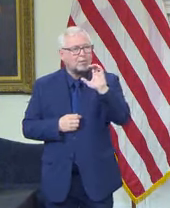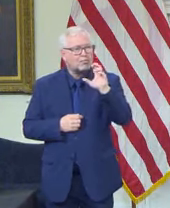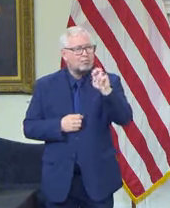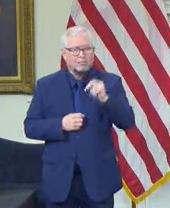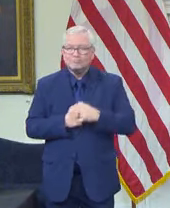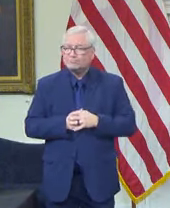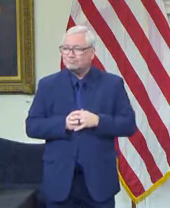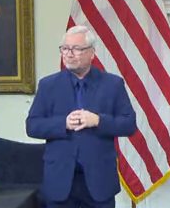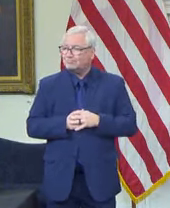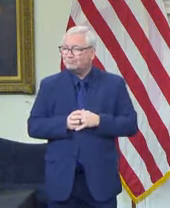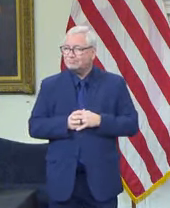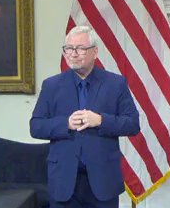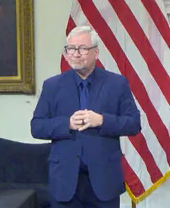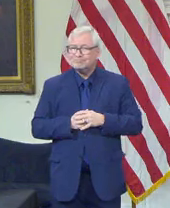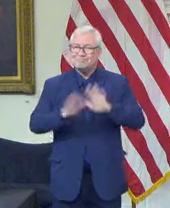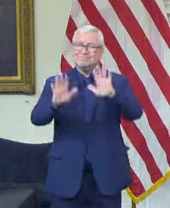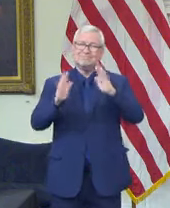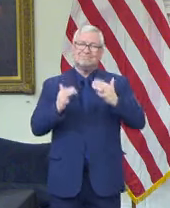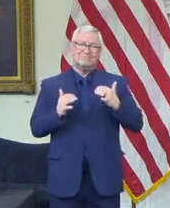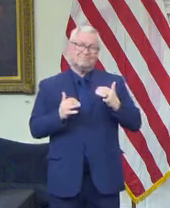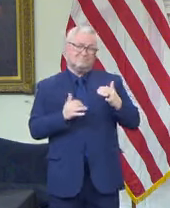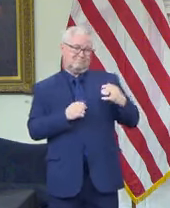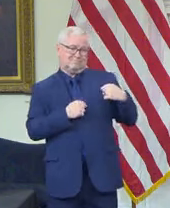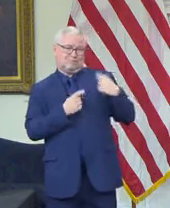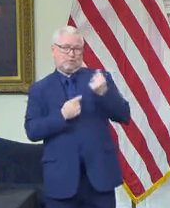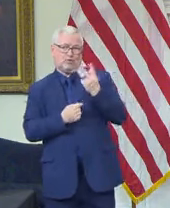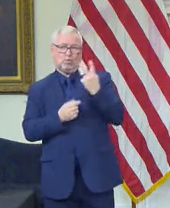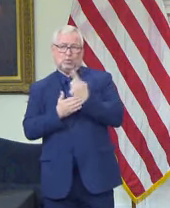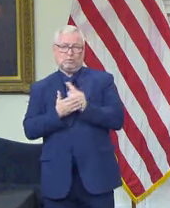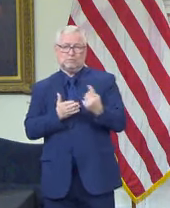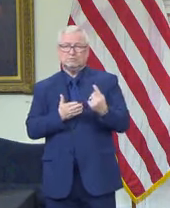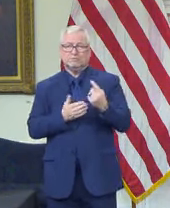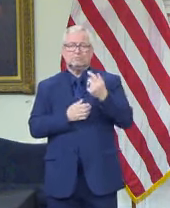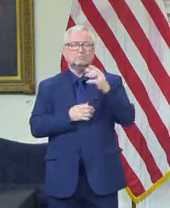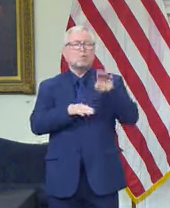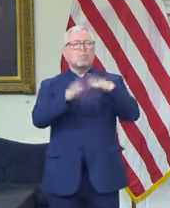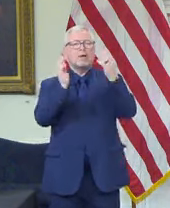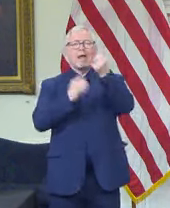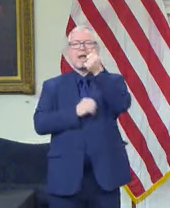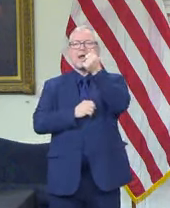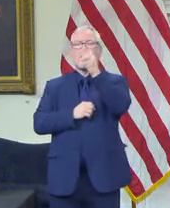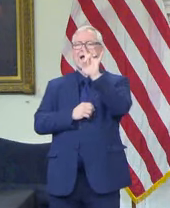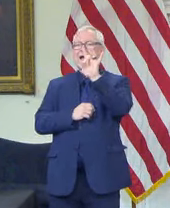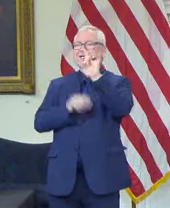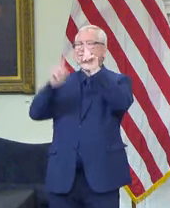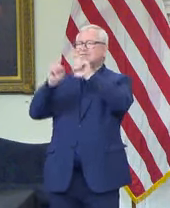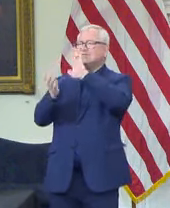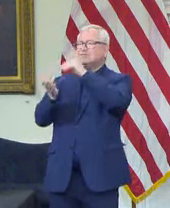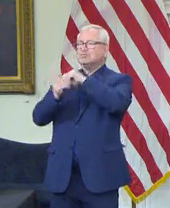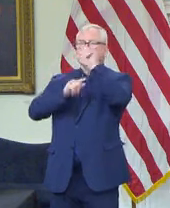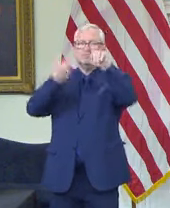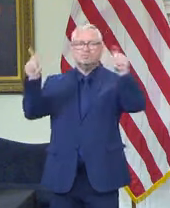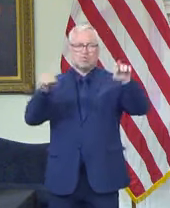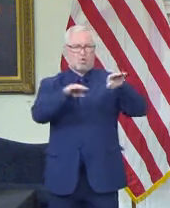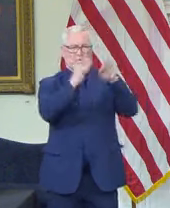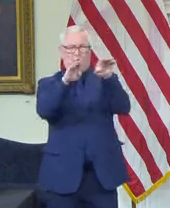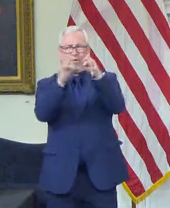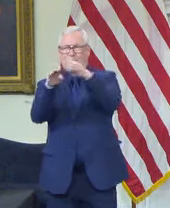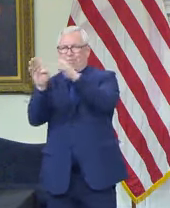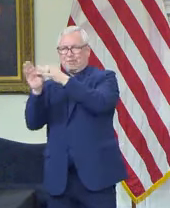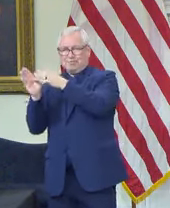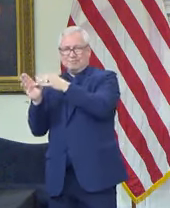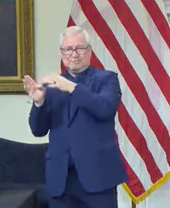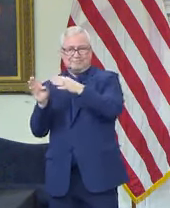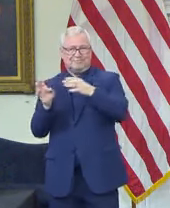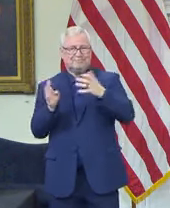state testing sites to help ease the burden on hospitals and emergency rooms. And today I'm pleased to announce